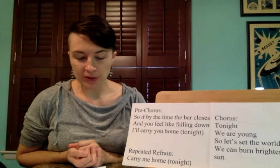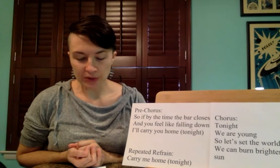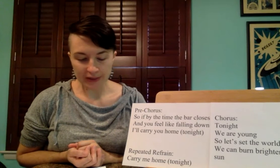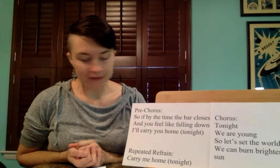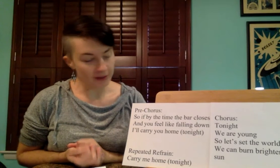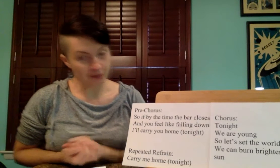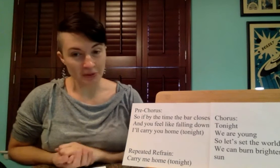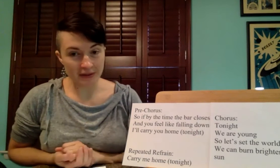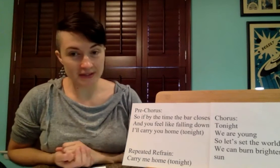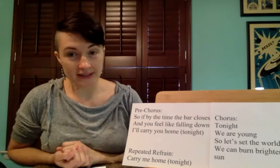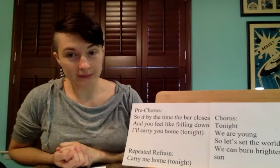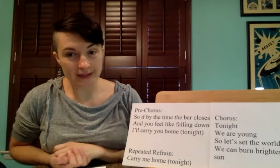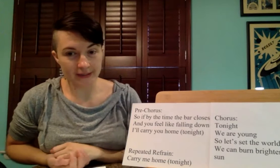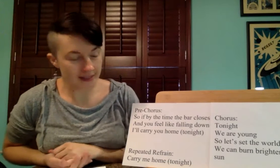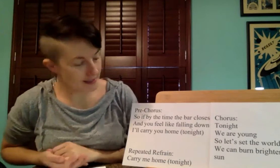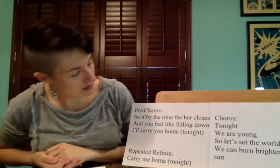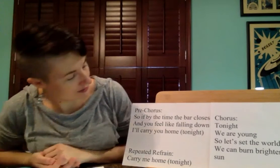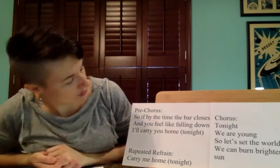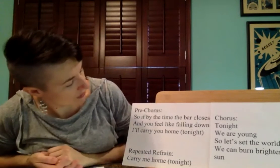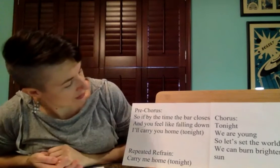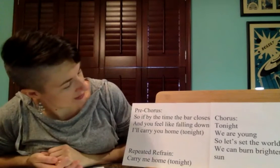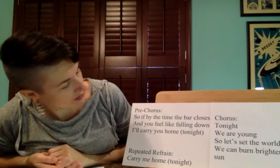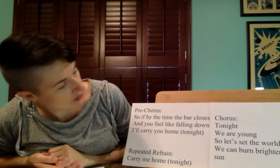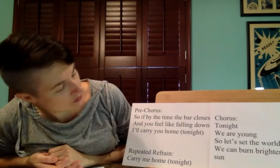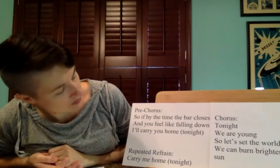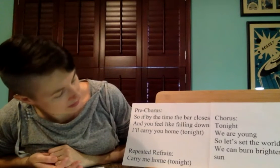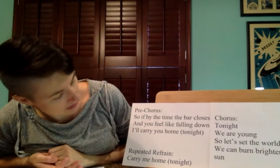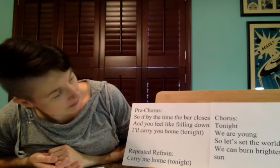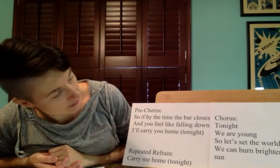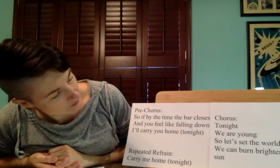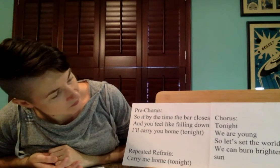So if you're not familiar with the song, the chorus goes,